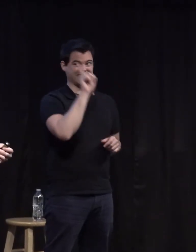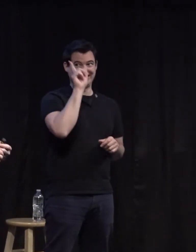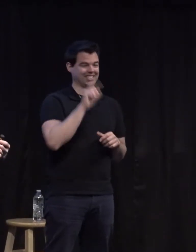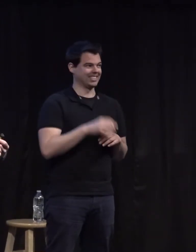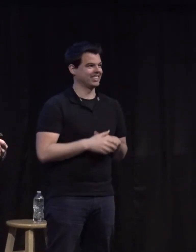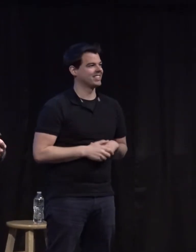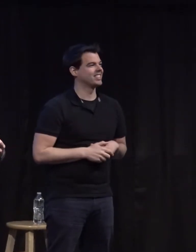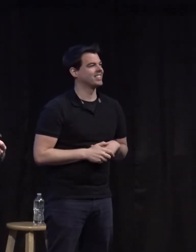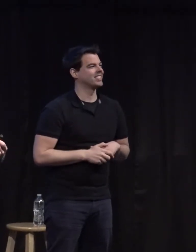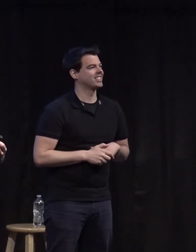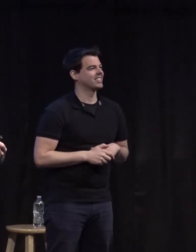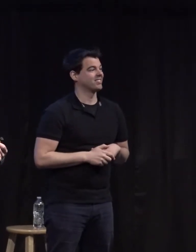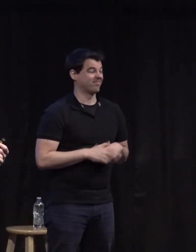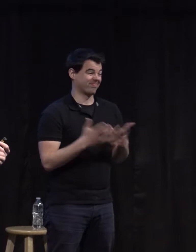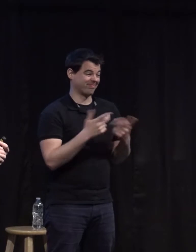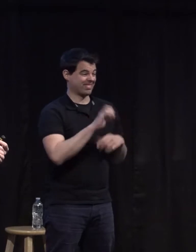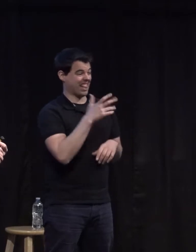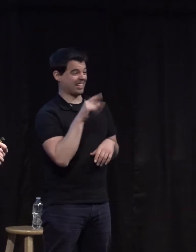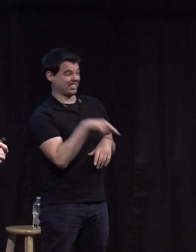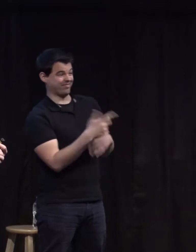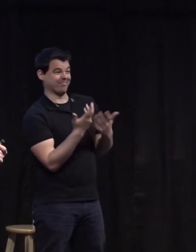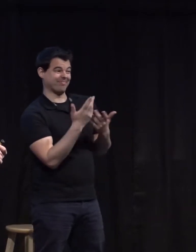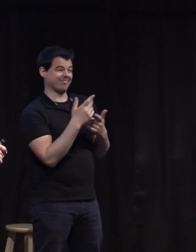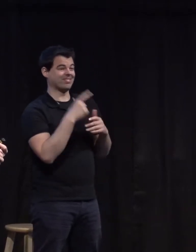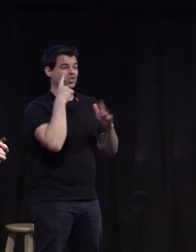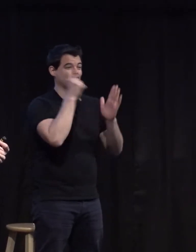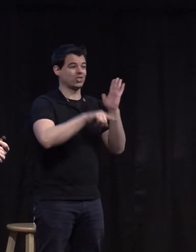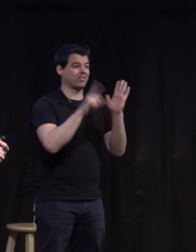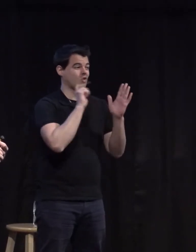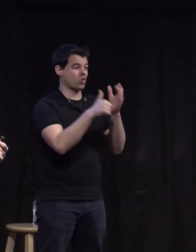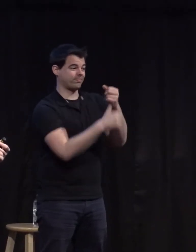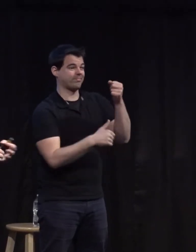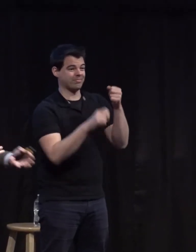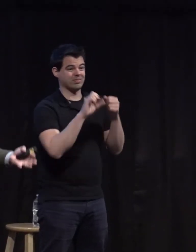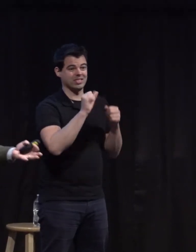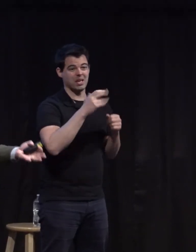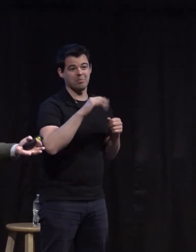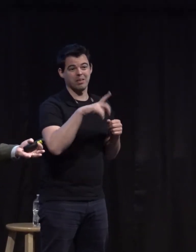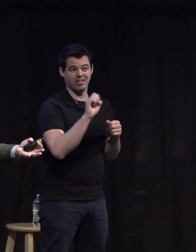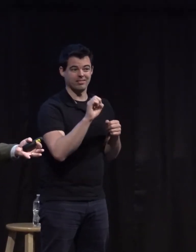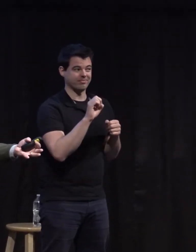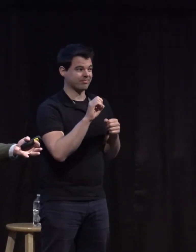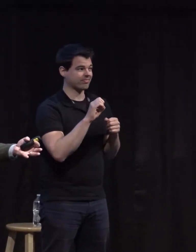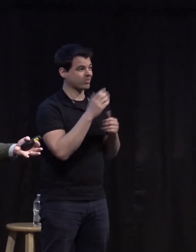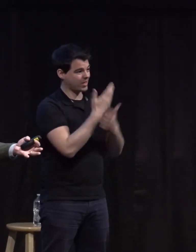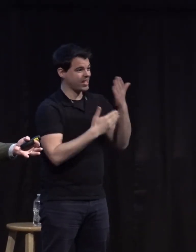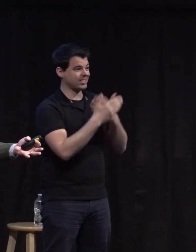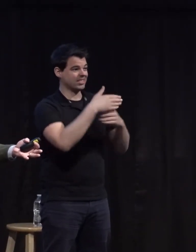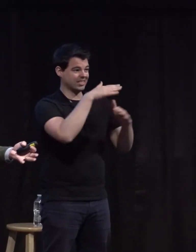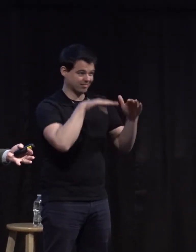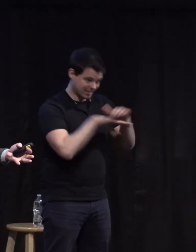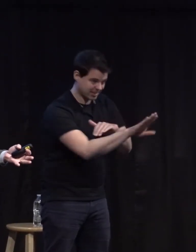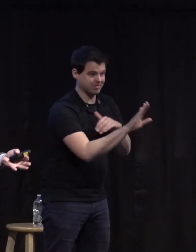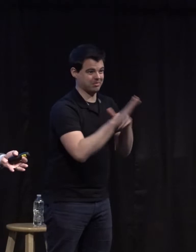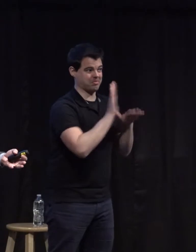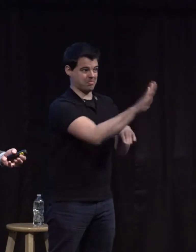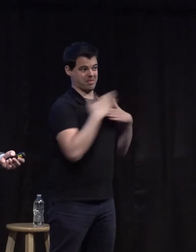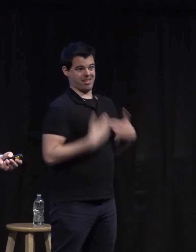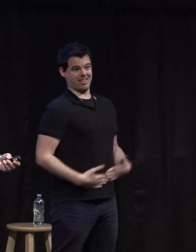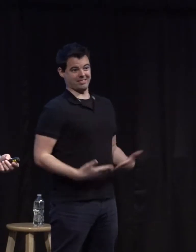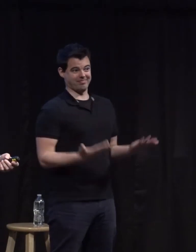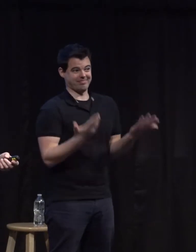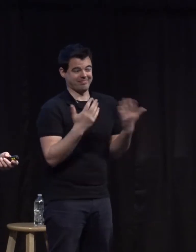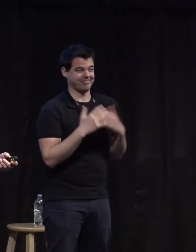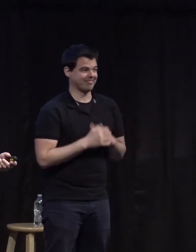of a south-facing elk there getting a fecal sample. This is really exciting stuff, though, overall, fecal samples